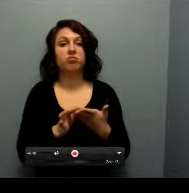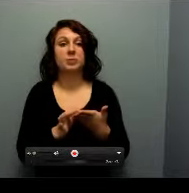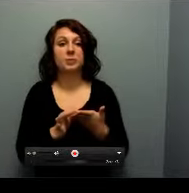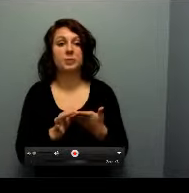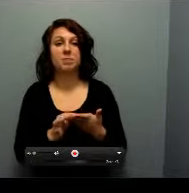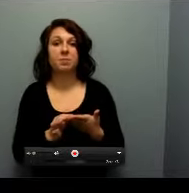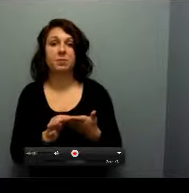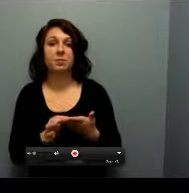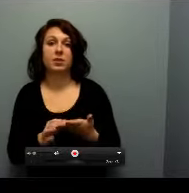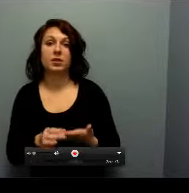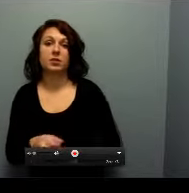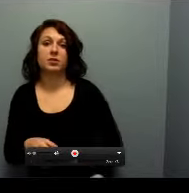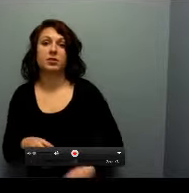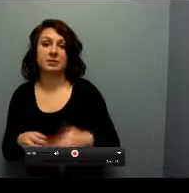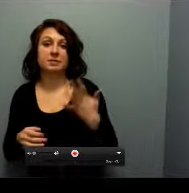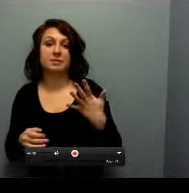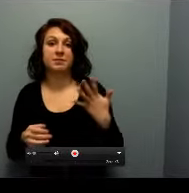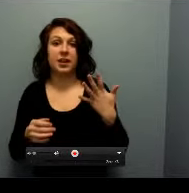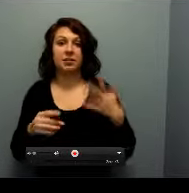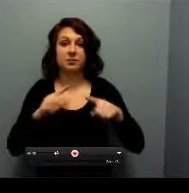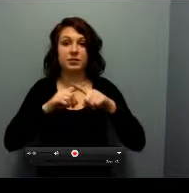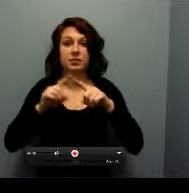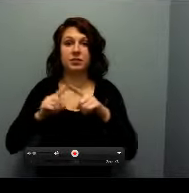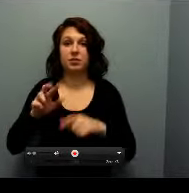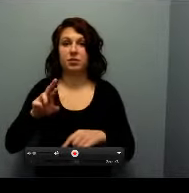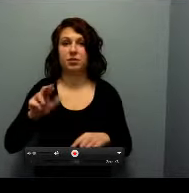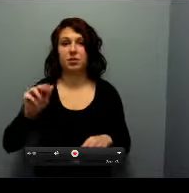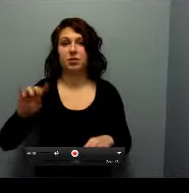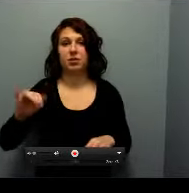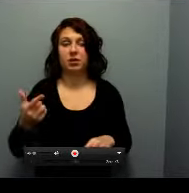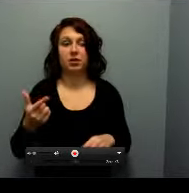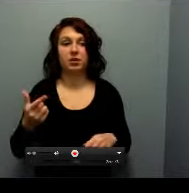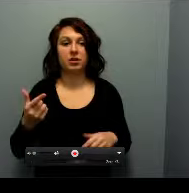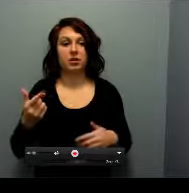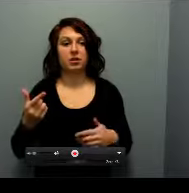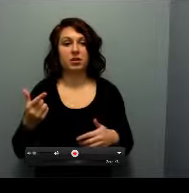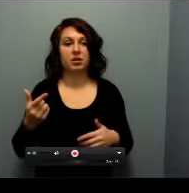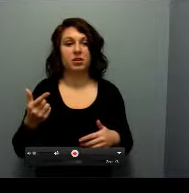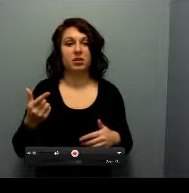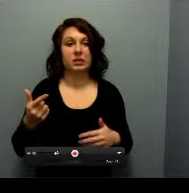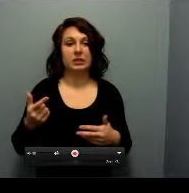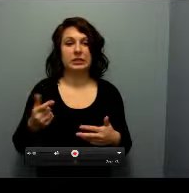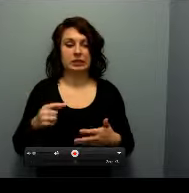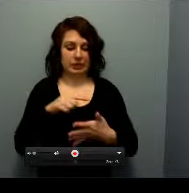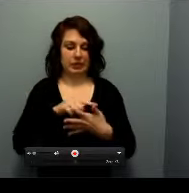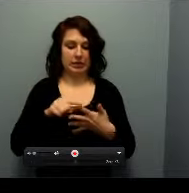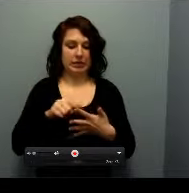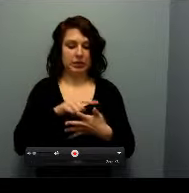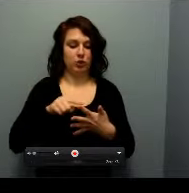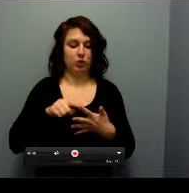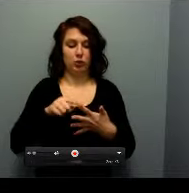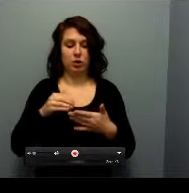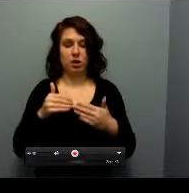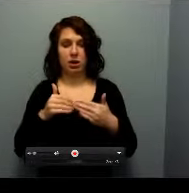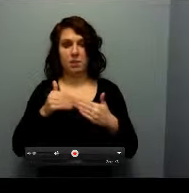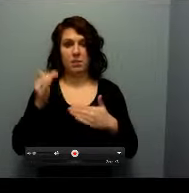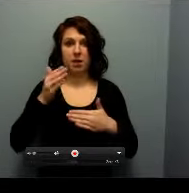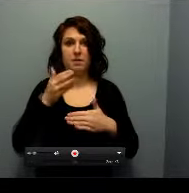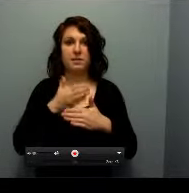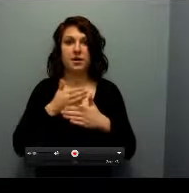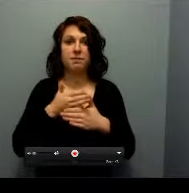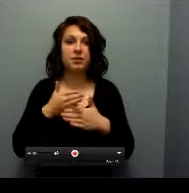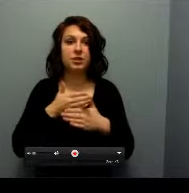And there's 5 different ratings. These 2 are the, quote, above average ratings. So you have